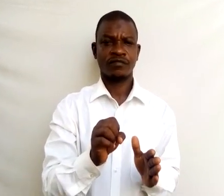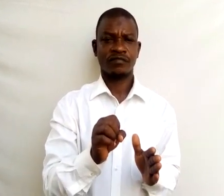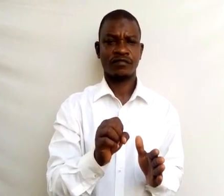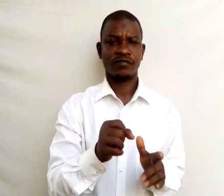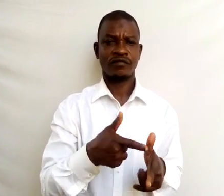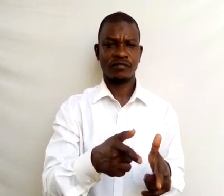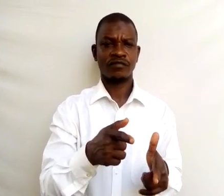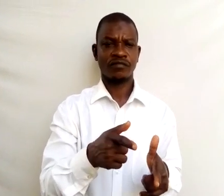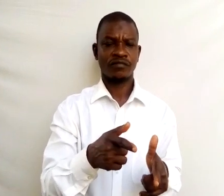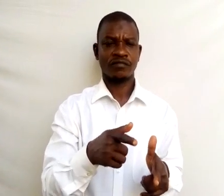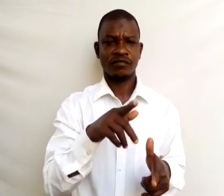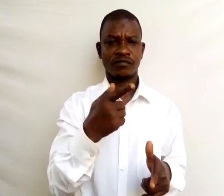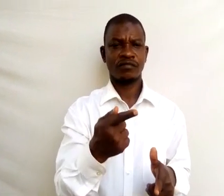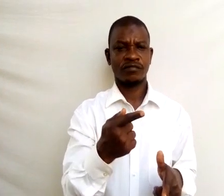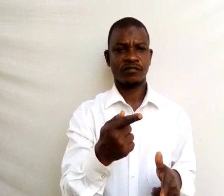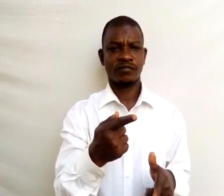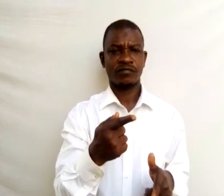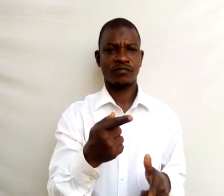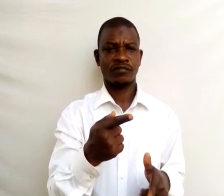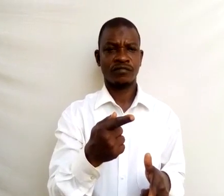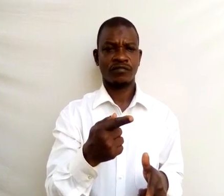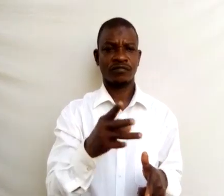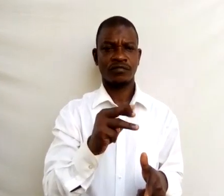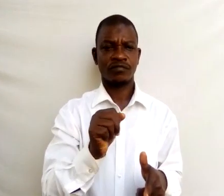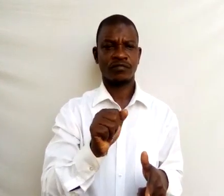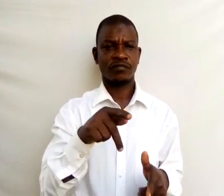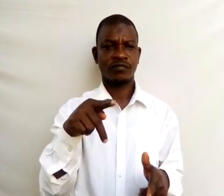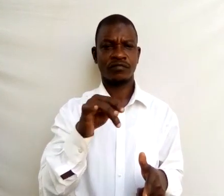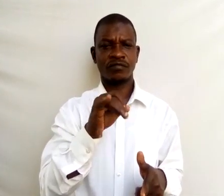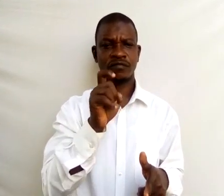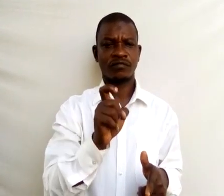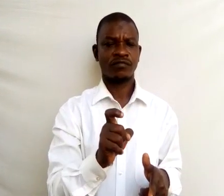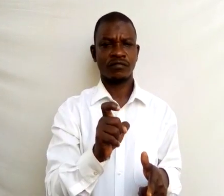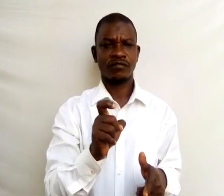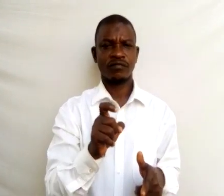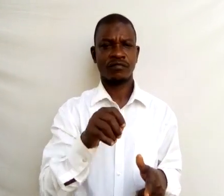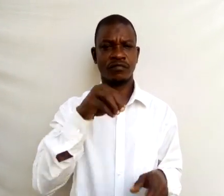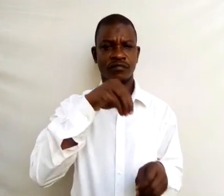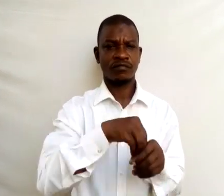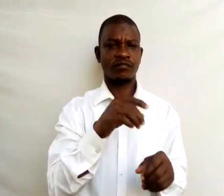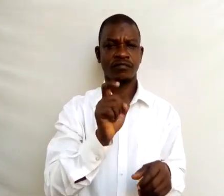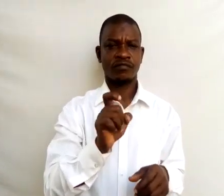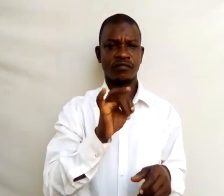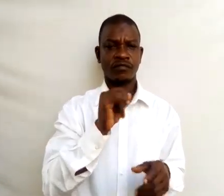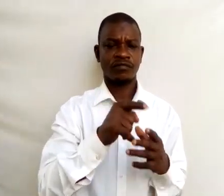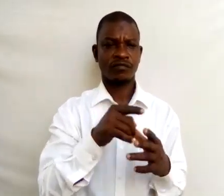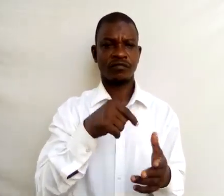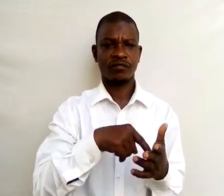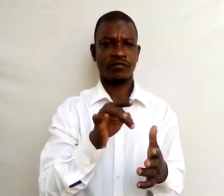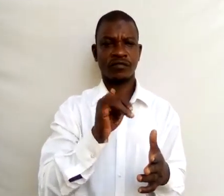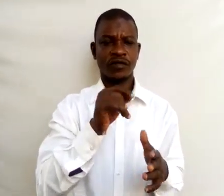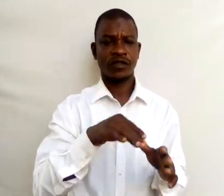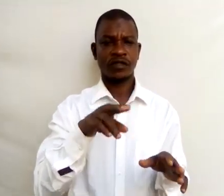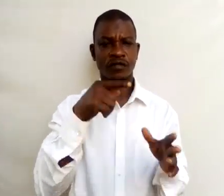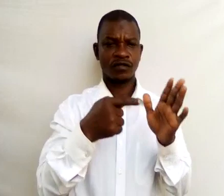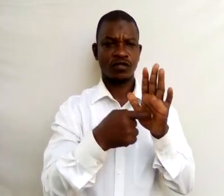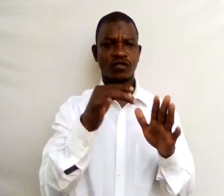let G maps X into X be a mapping as shown below.